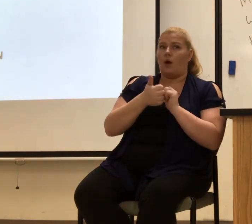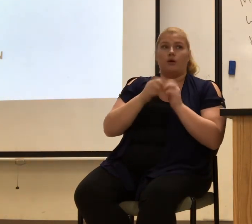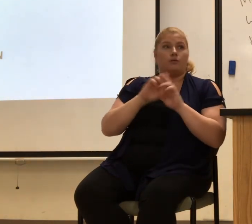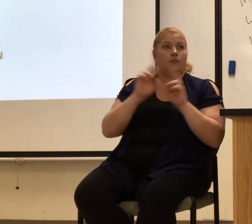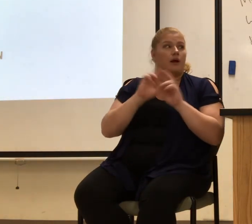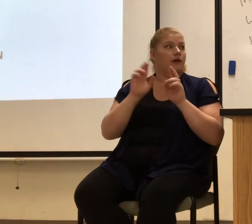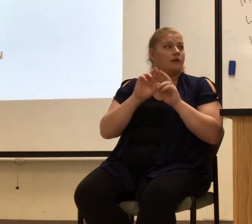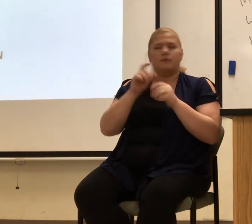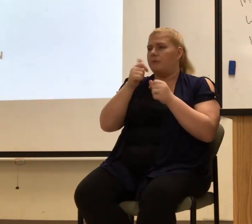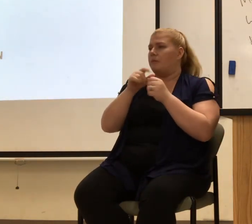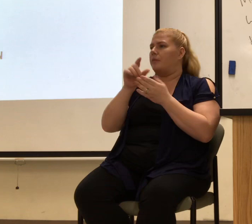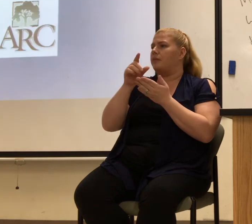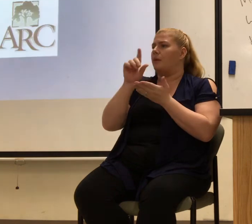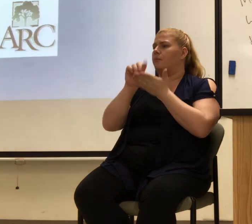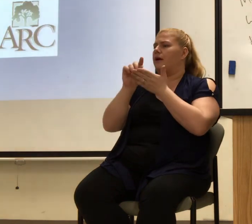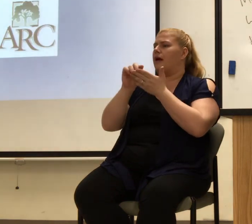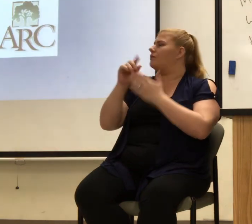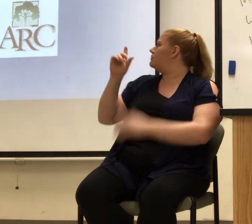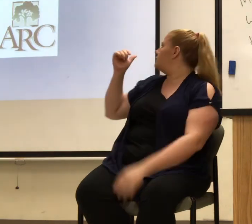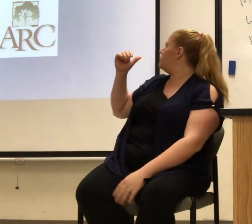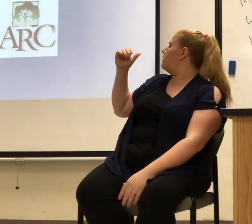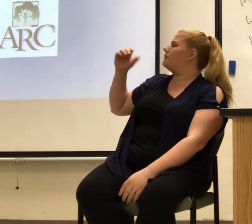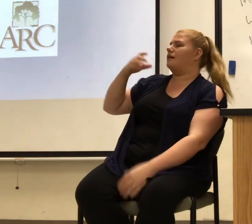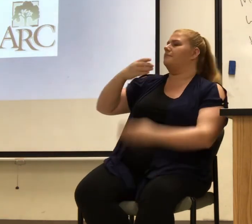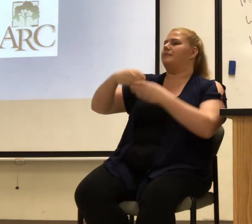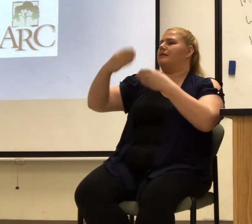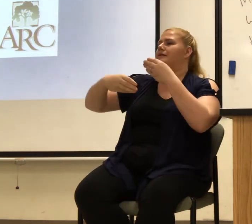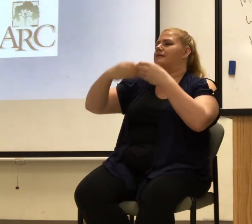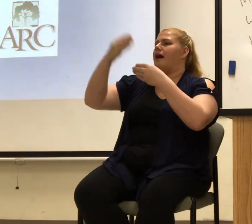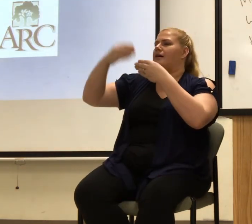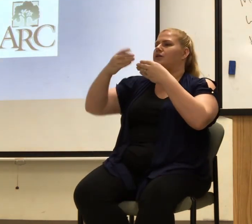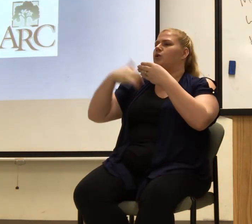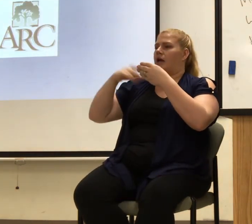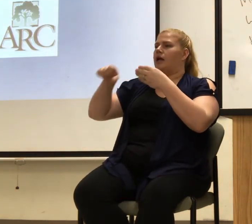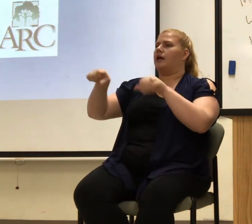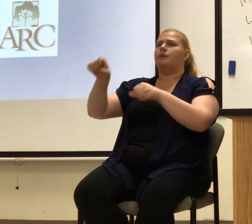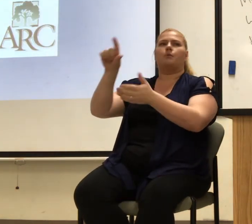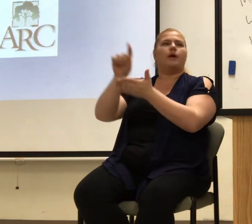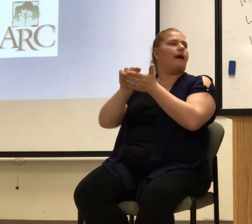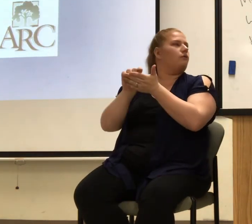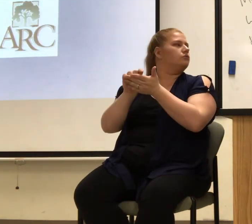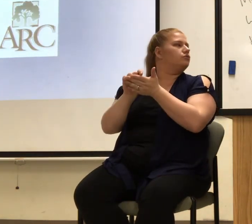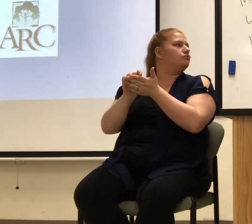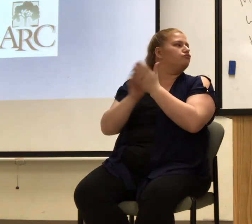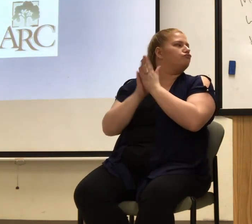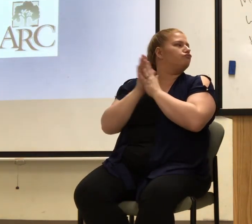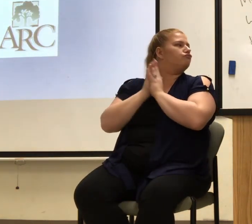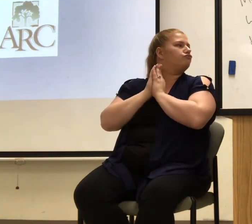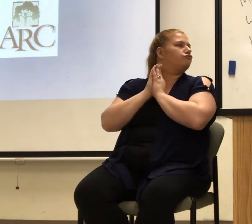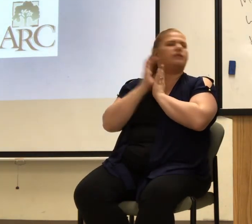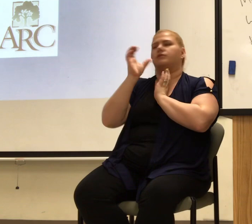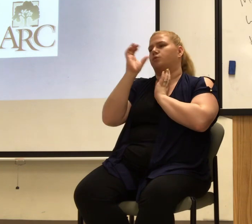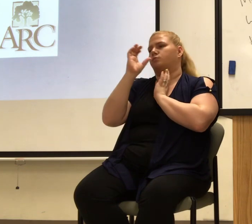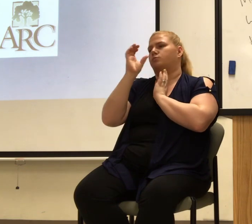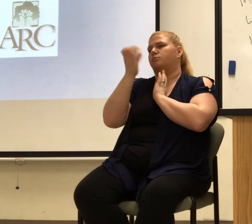For those of you that print out the slides, there's a batch of slides called, let's see, what is it?